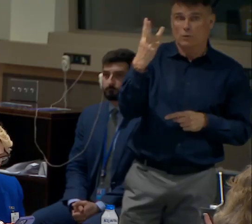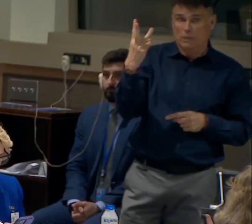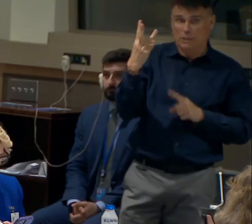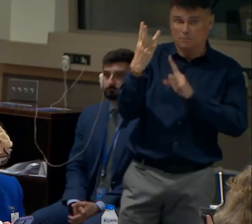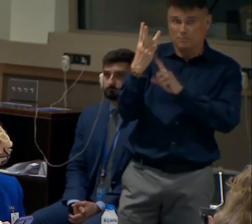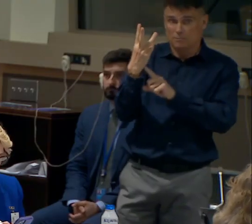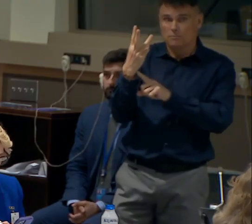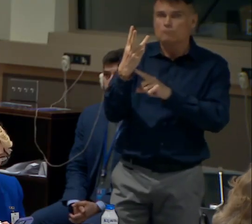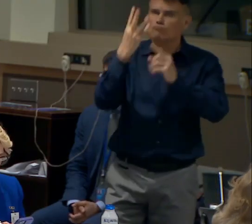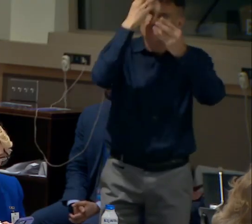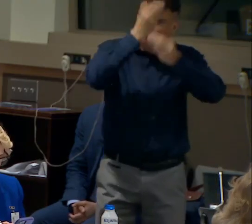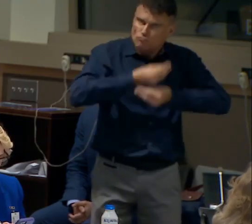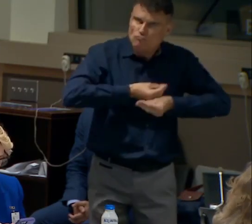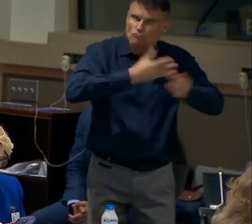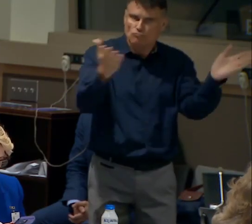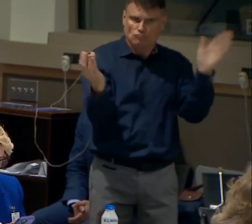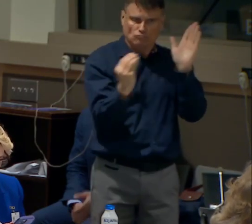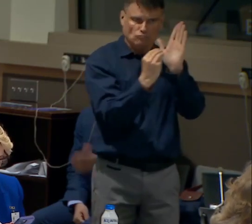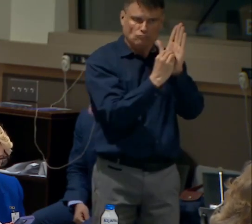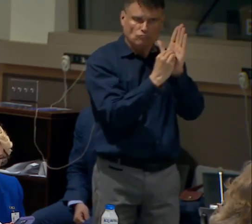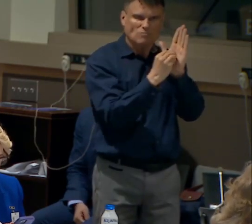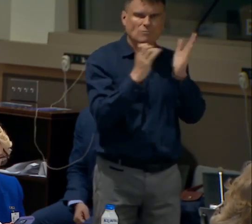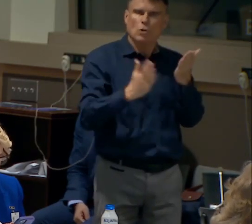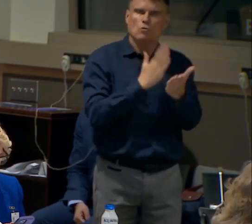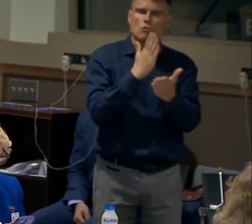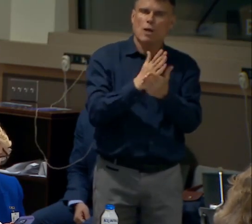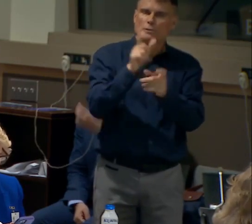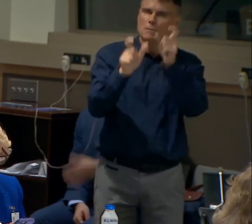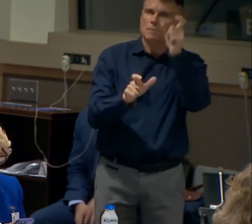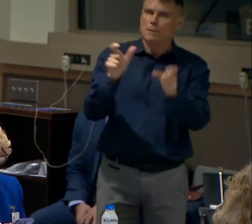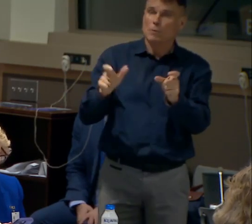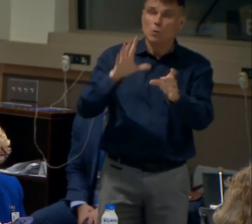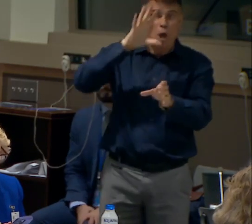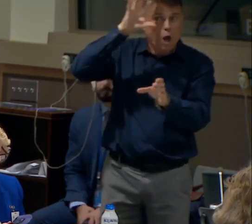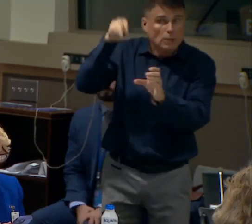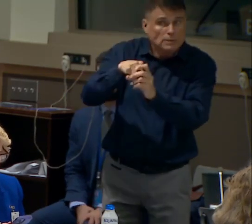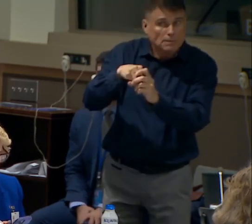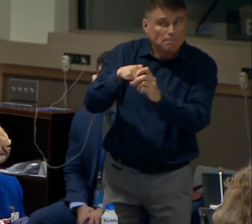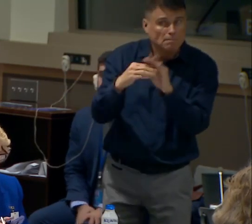of autistic people. And this is also relevant when it comes to